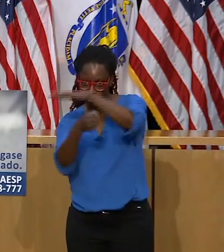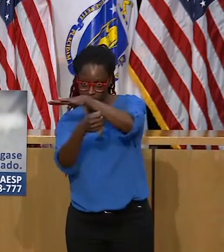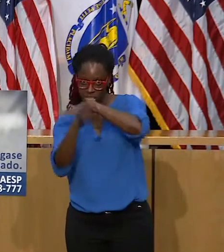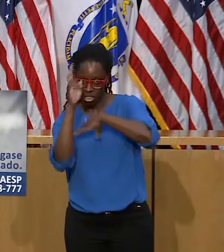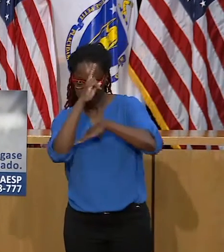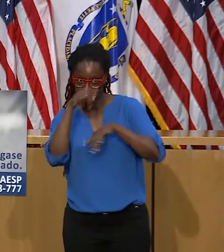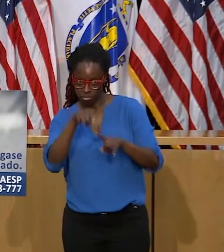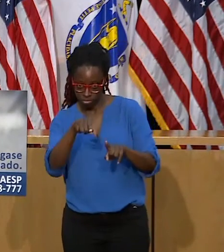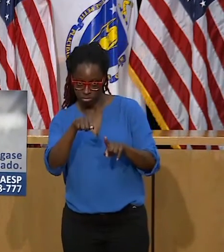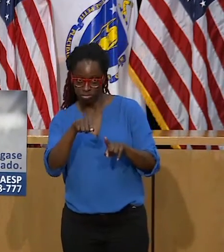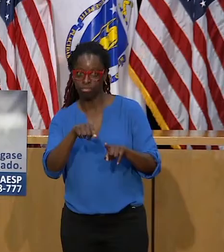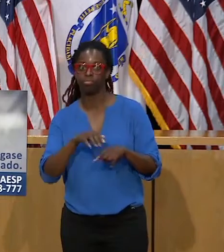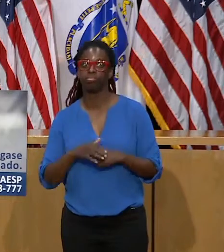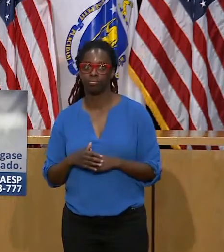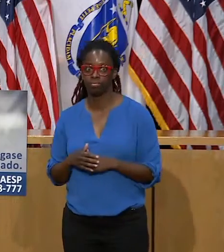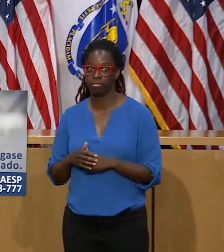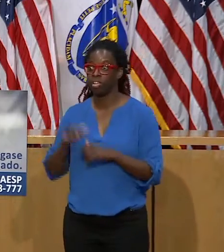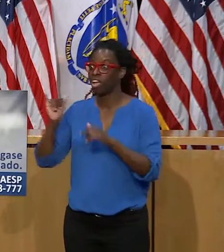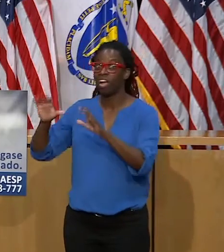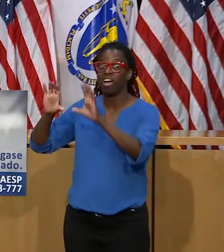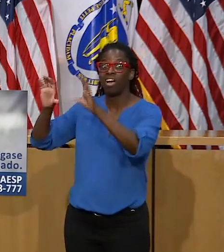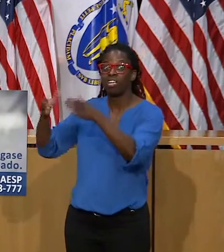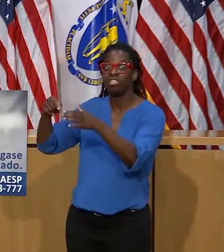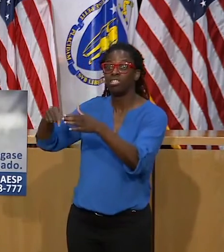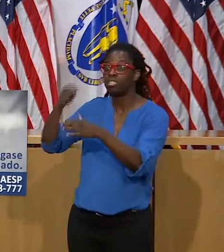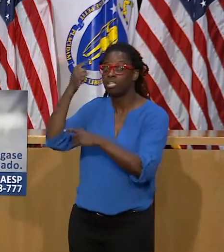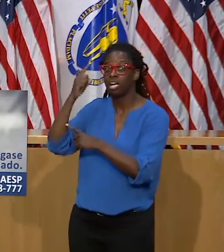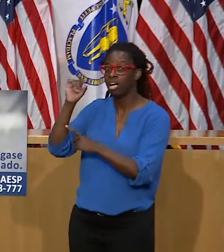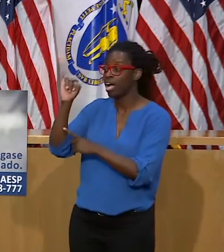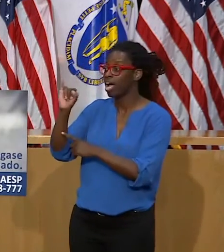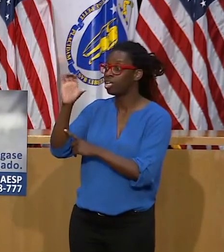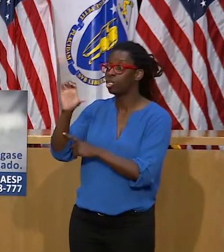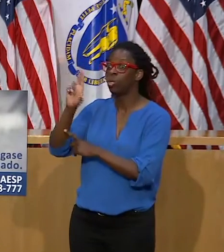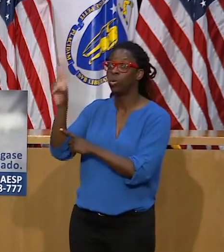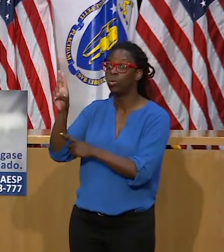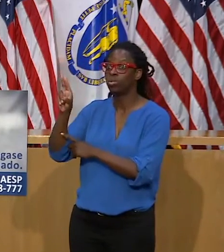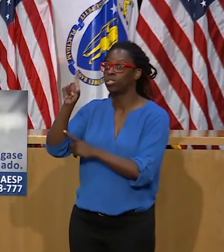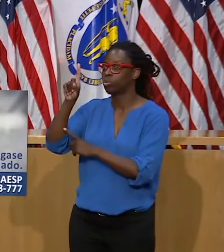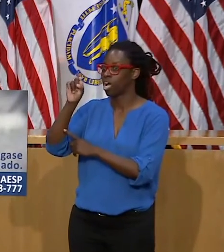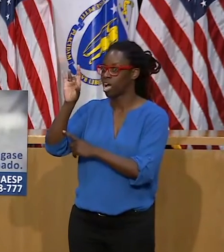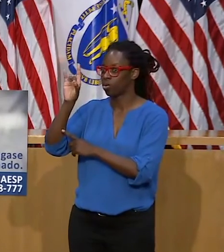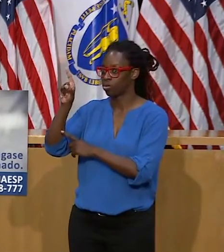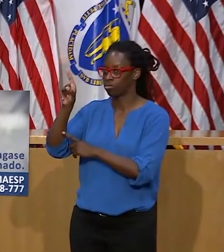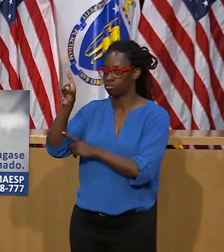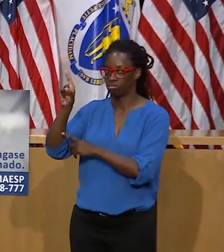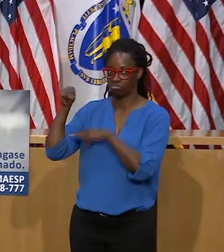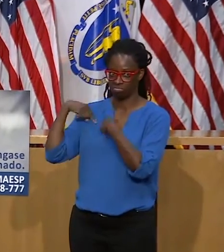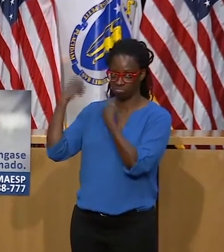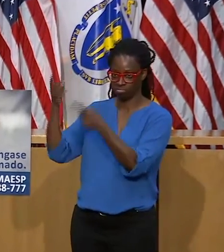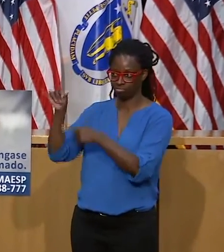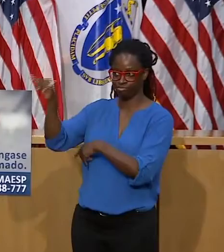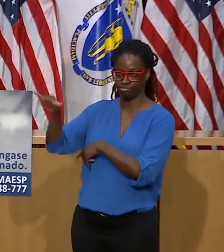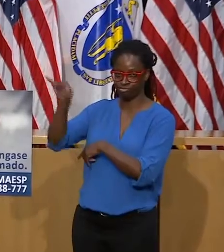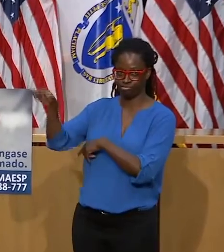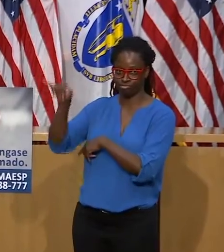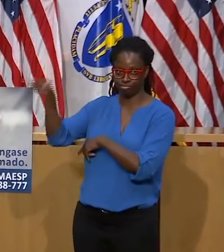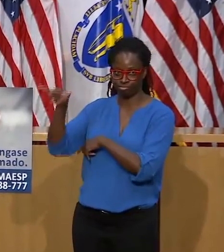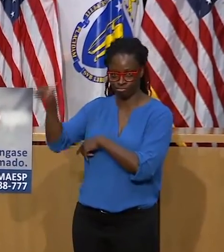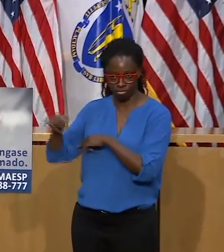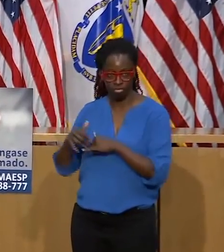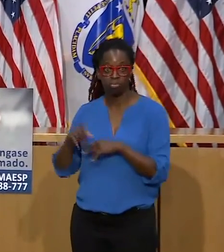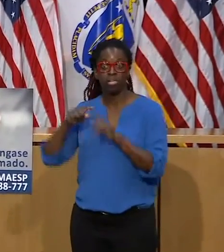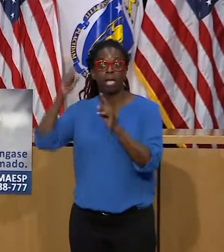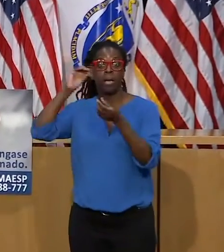in the ICU. These hospitalizations represent about a 75% drop since mid-April.